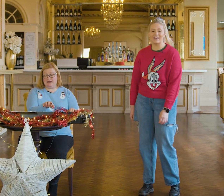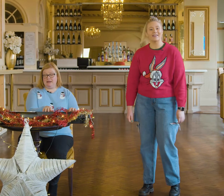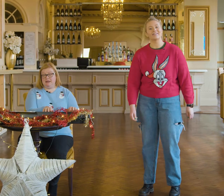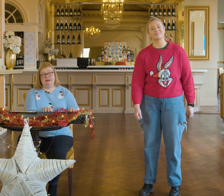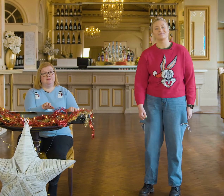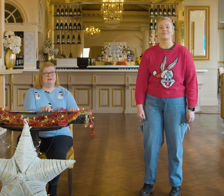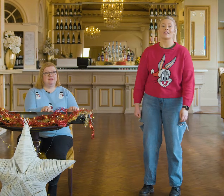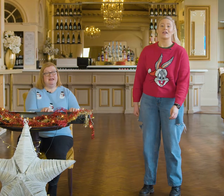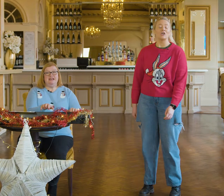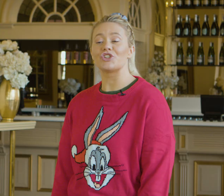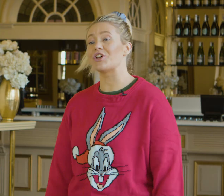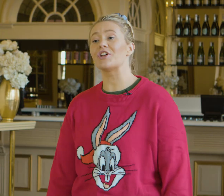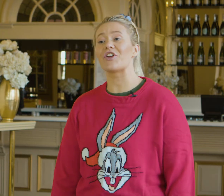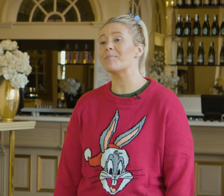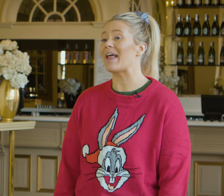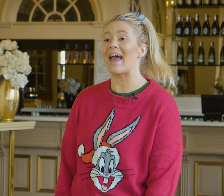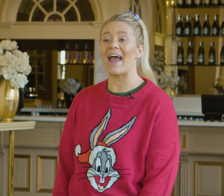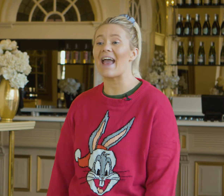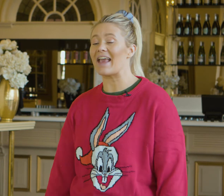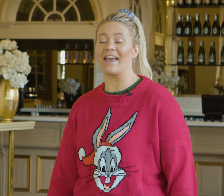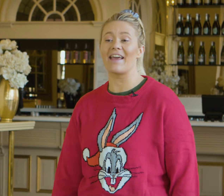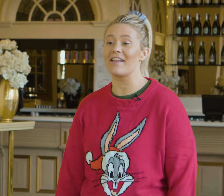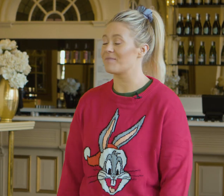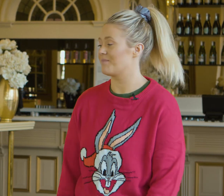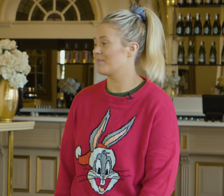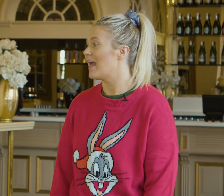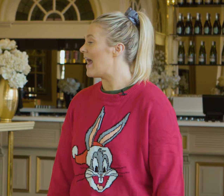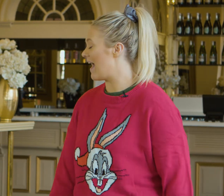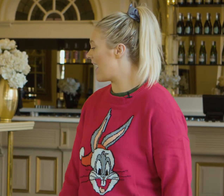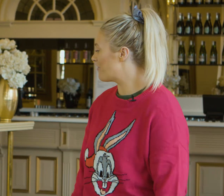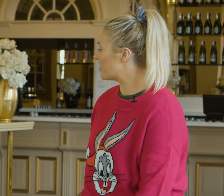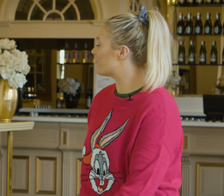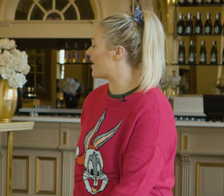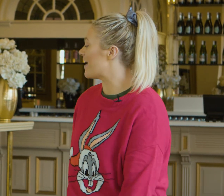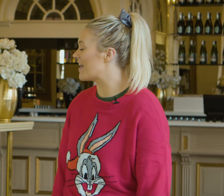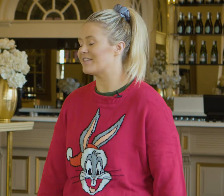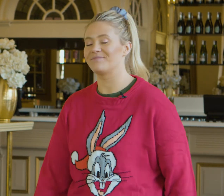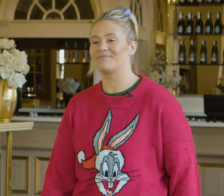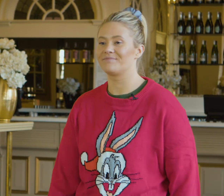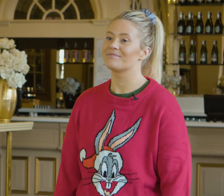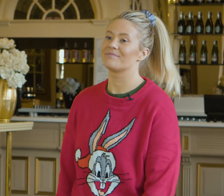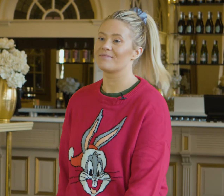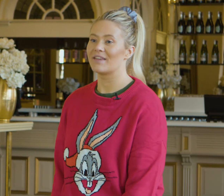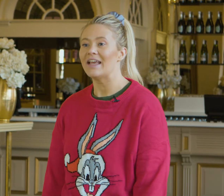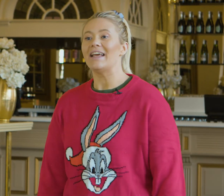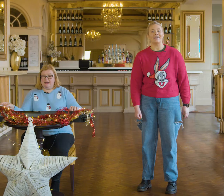me. Children playing, having fun. It's